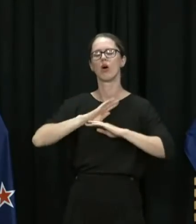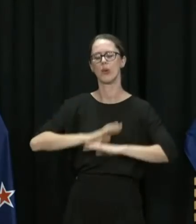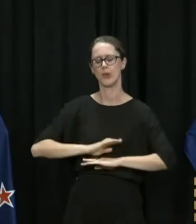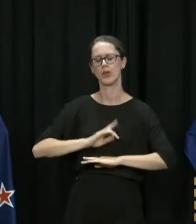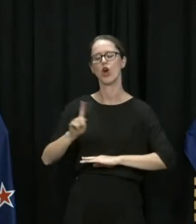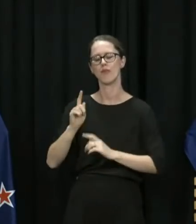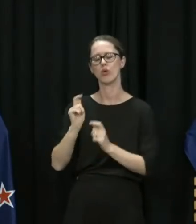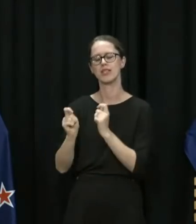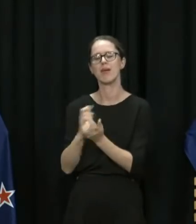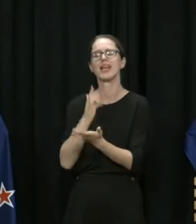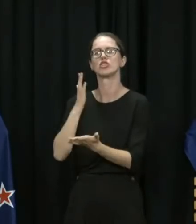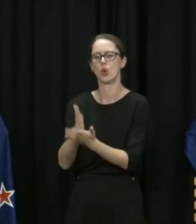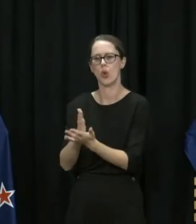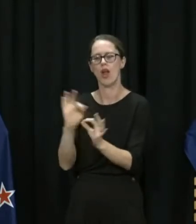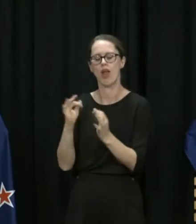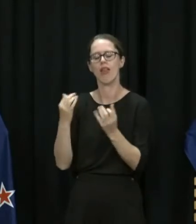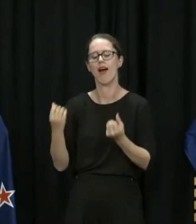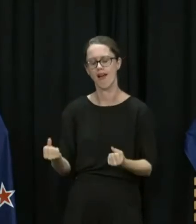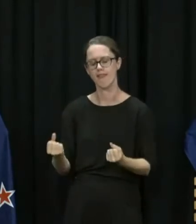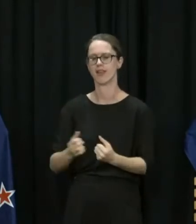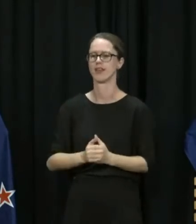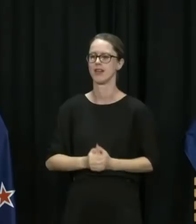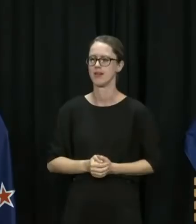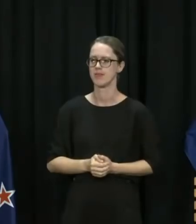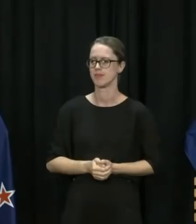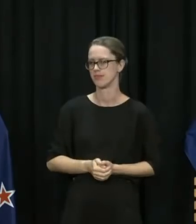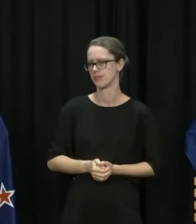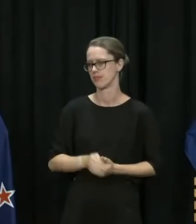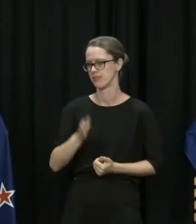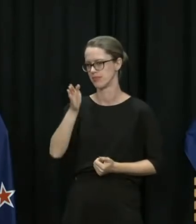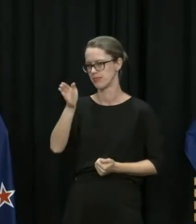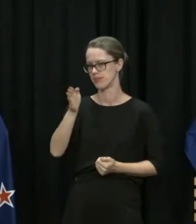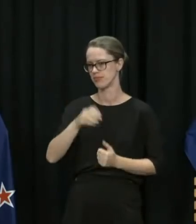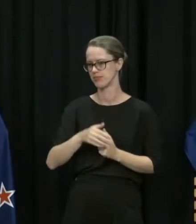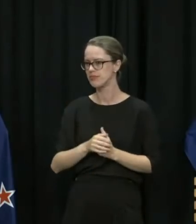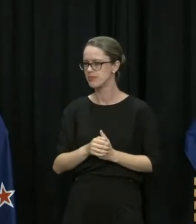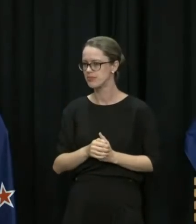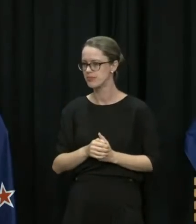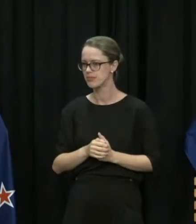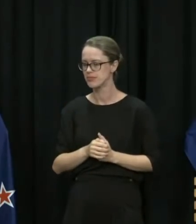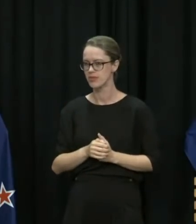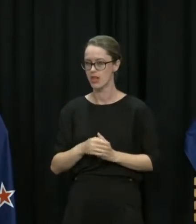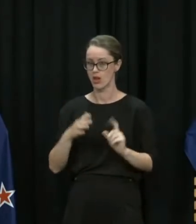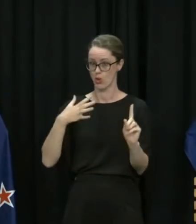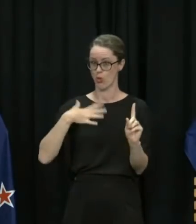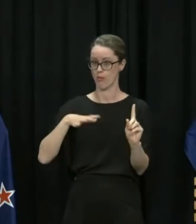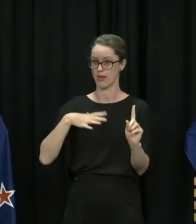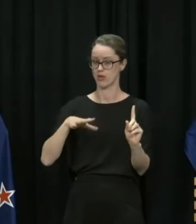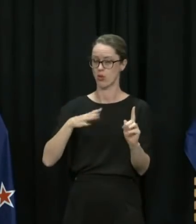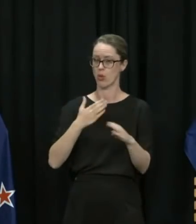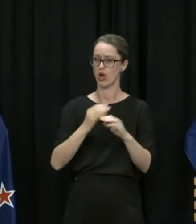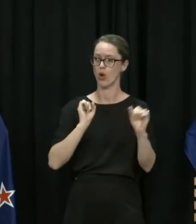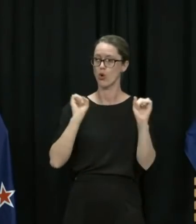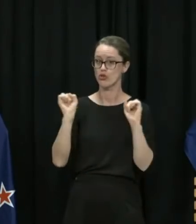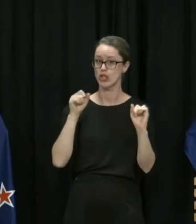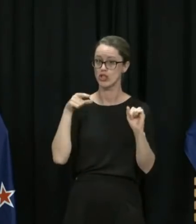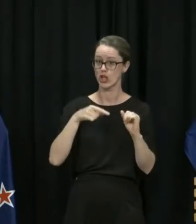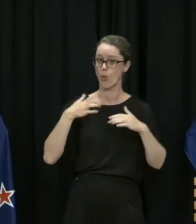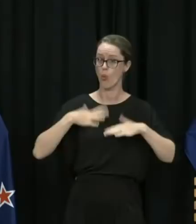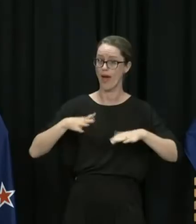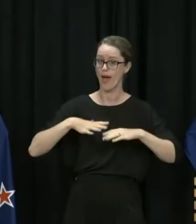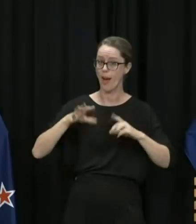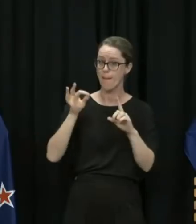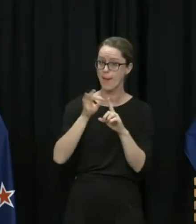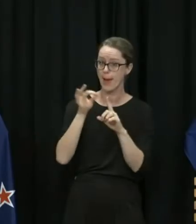asked you to. So just give yourself that confidence. Jason. Just on the person that was doing the laundry, was that the person wearing appropriate